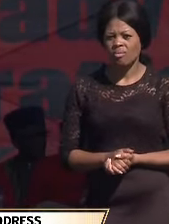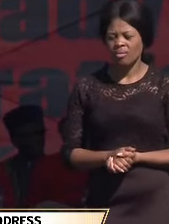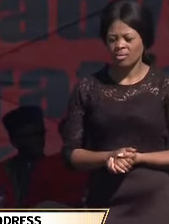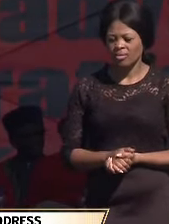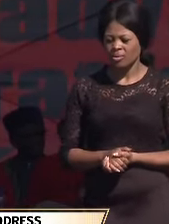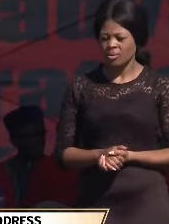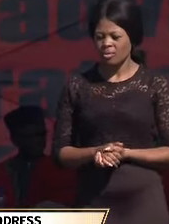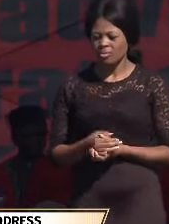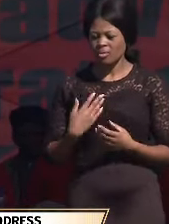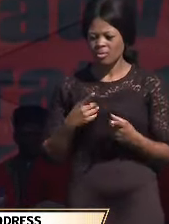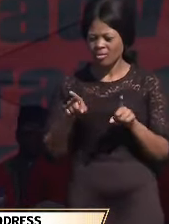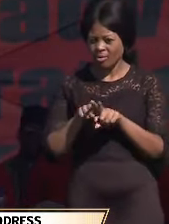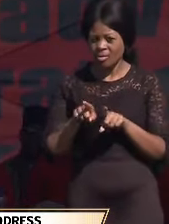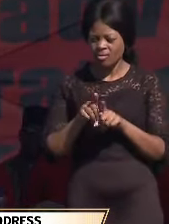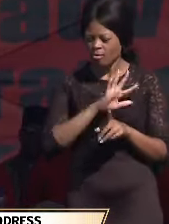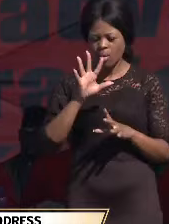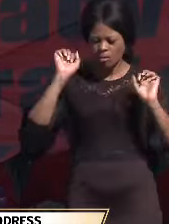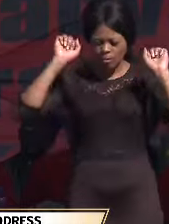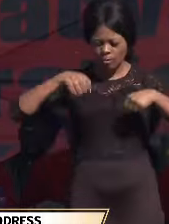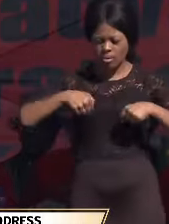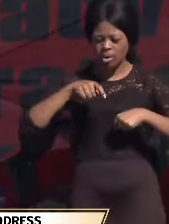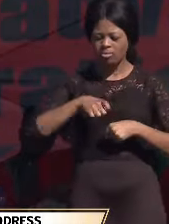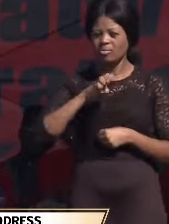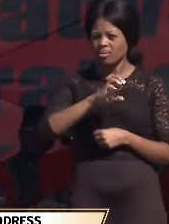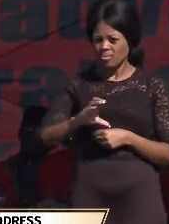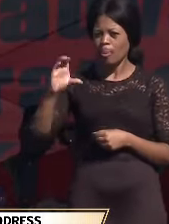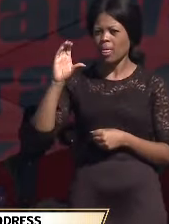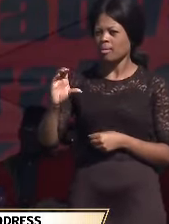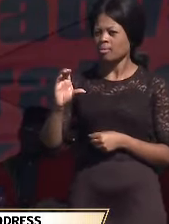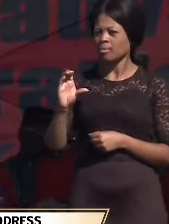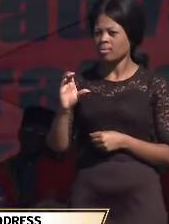Just like ngafanele nivumele Eastern Cape,